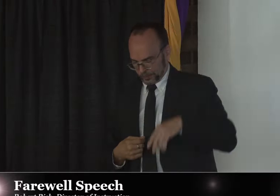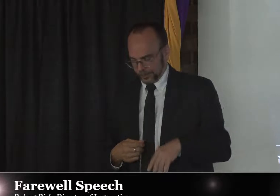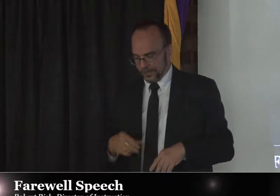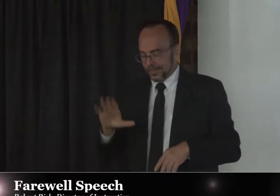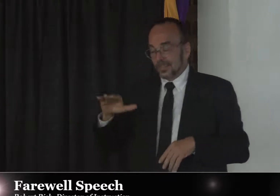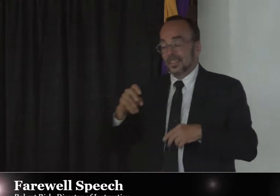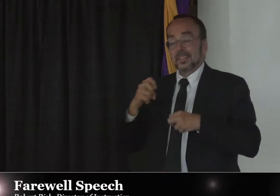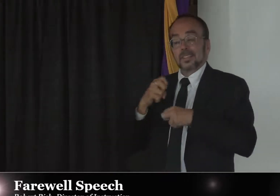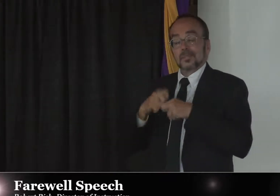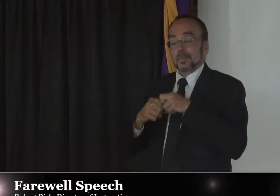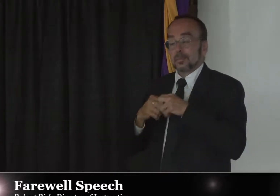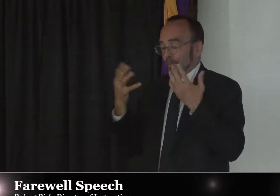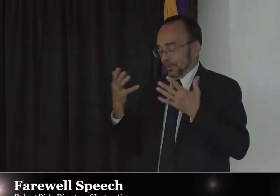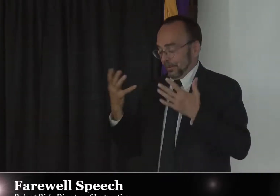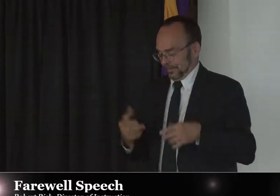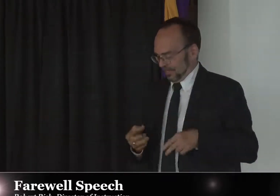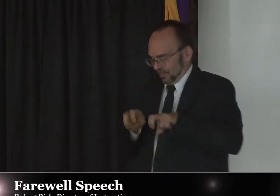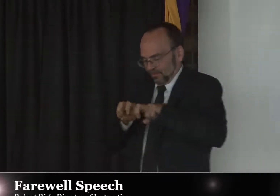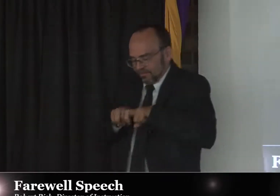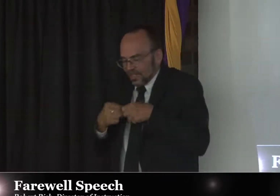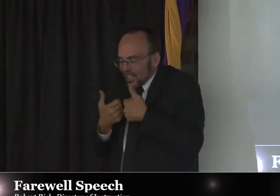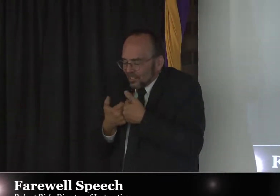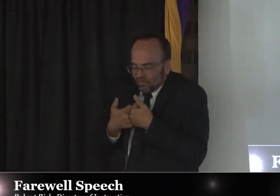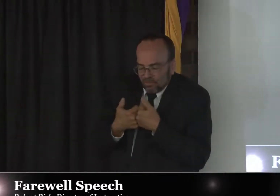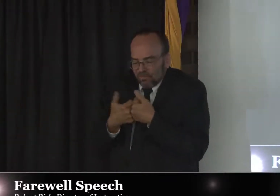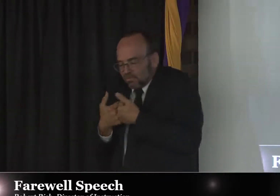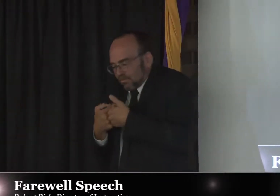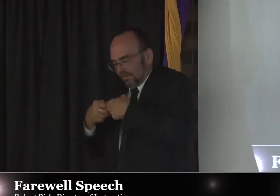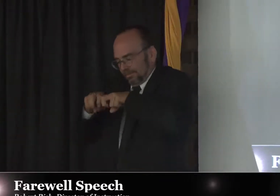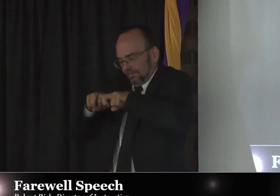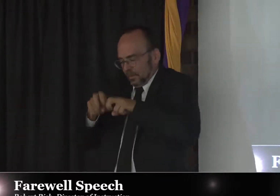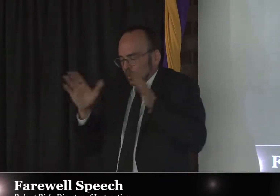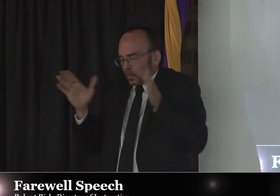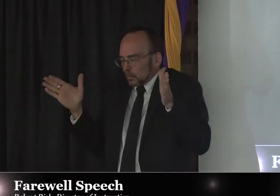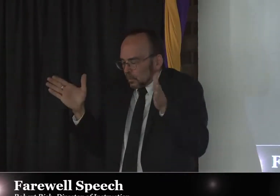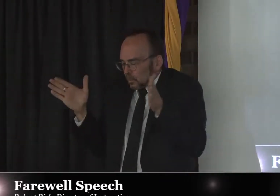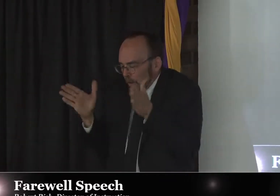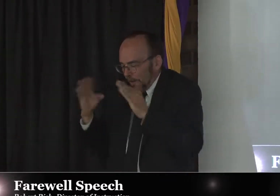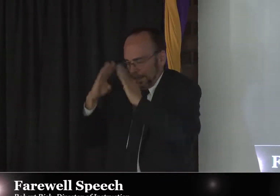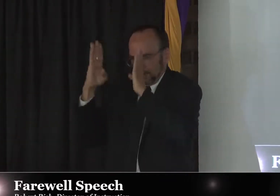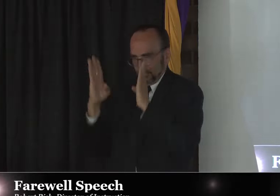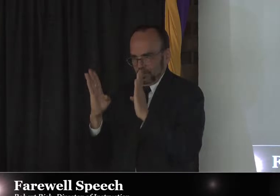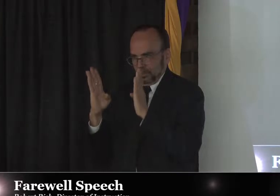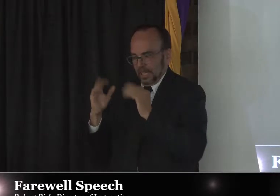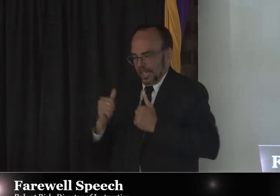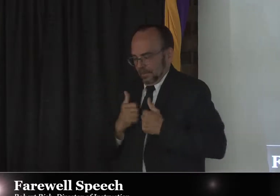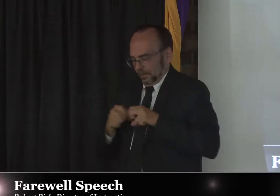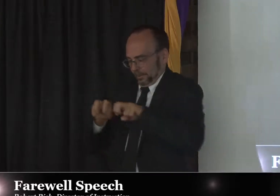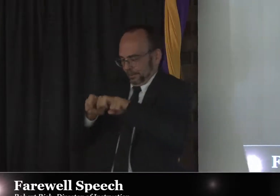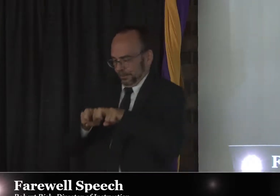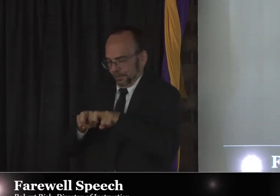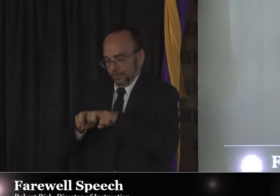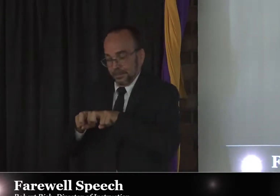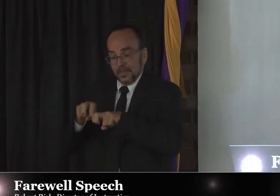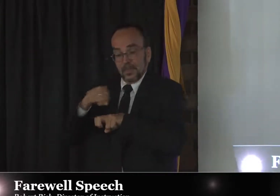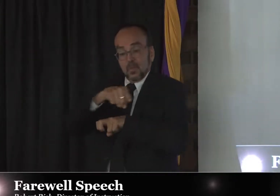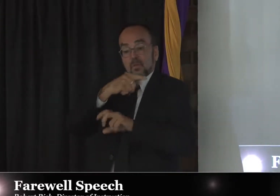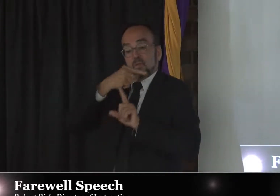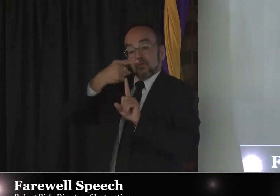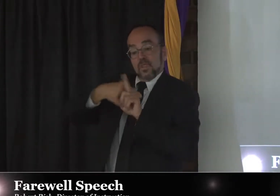came as a roommate. The problem was he liked to be with his sweetheart, but it was a small